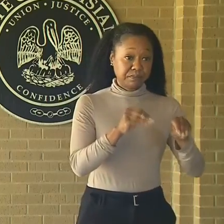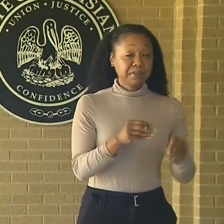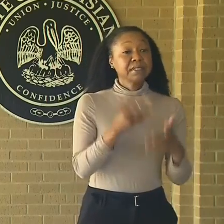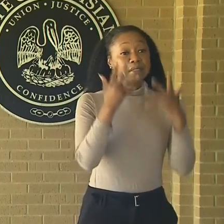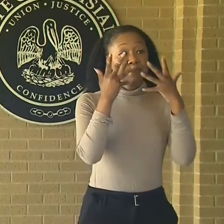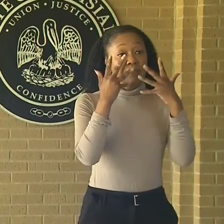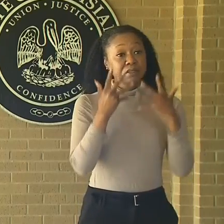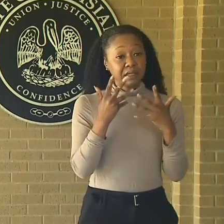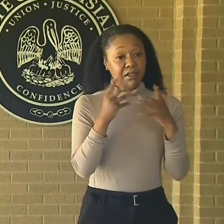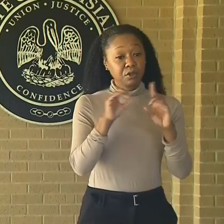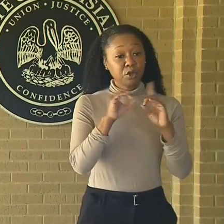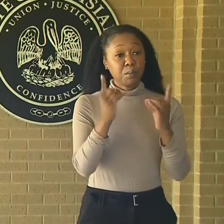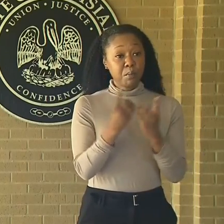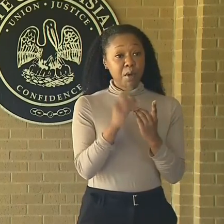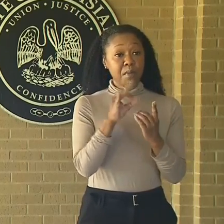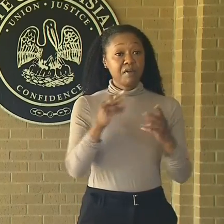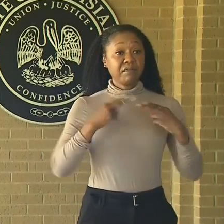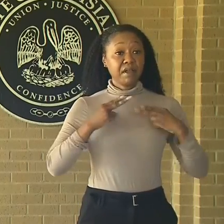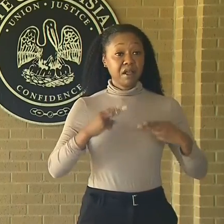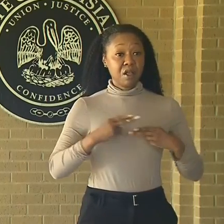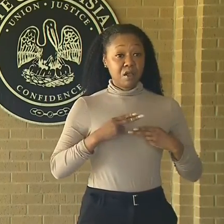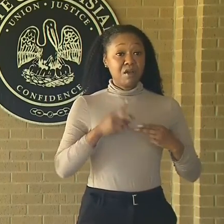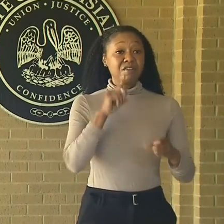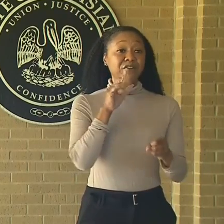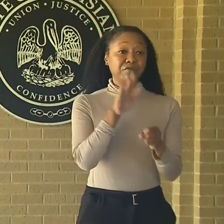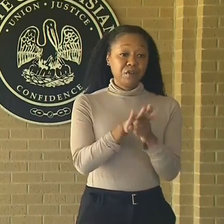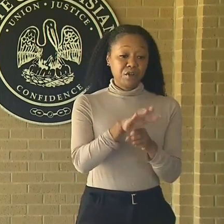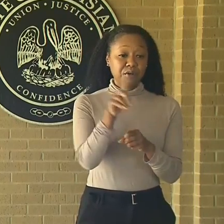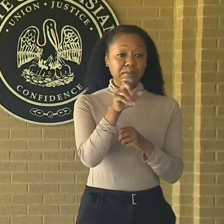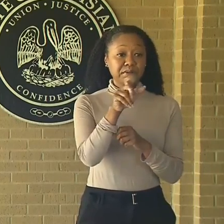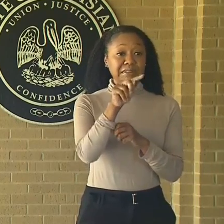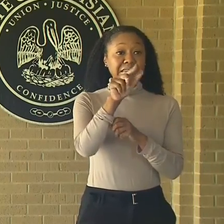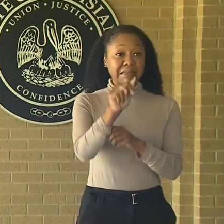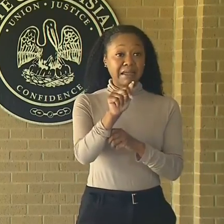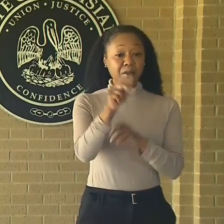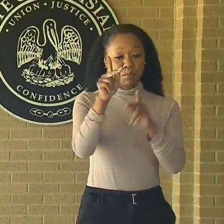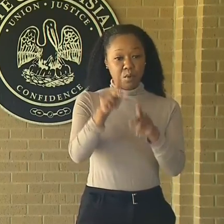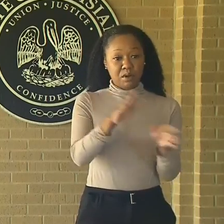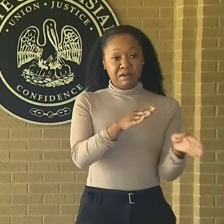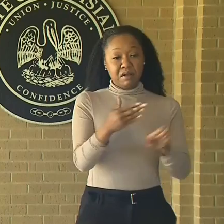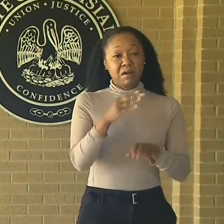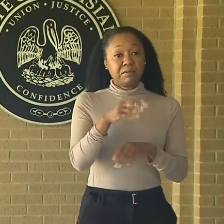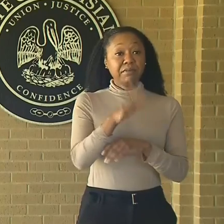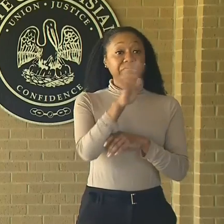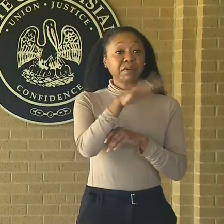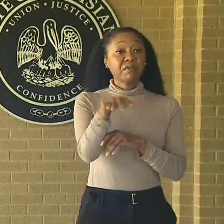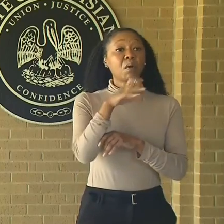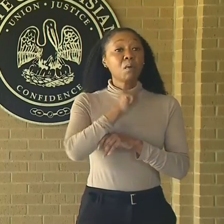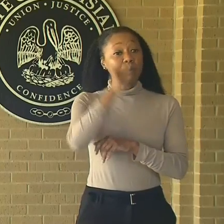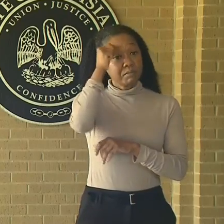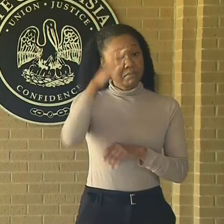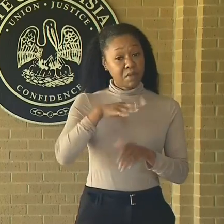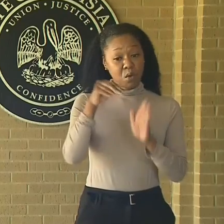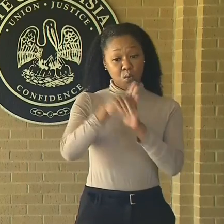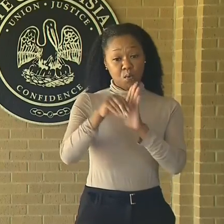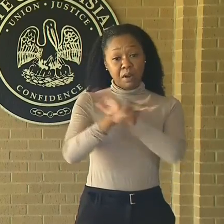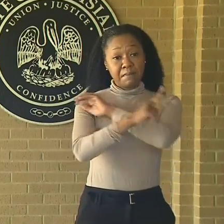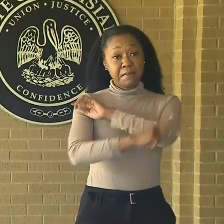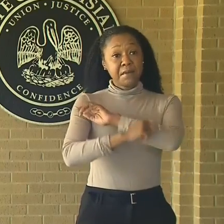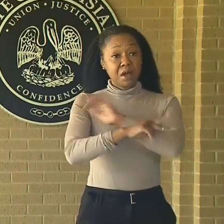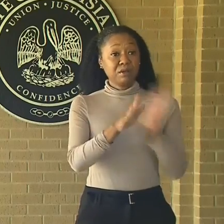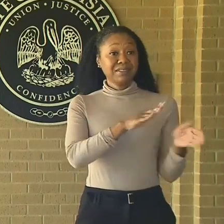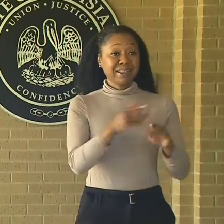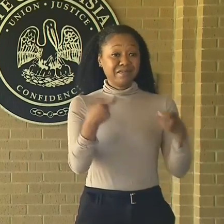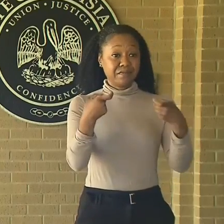Sadly, the Department of Health confirmed our first Zeta-related death. There was a 55-year-old man in Orleans Parish who died